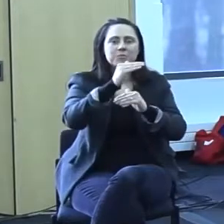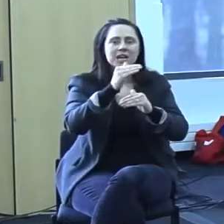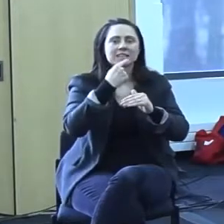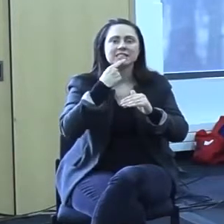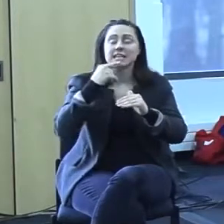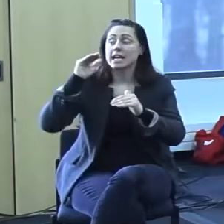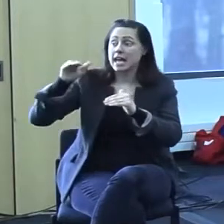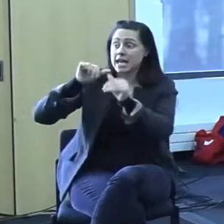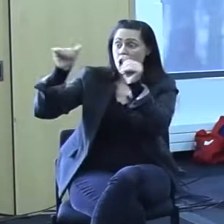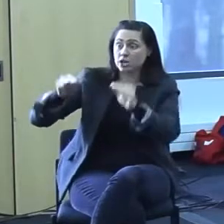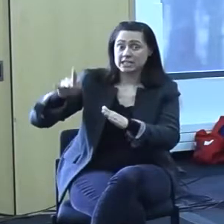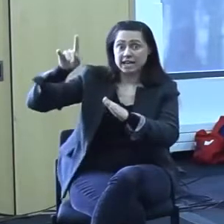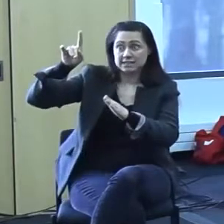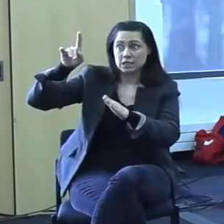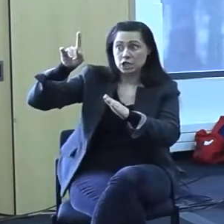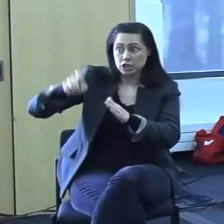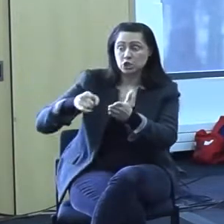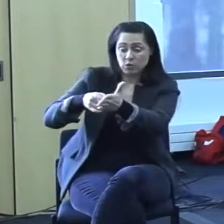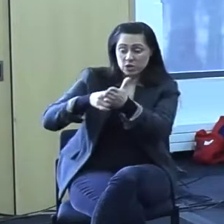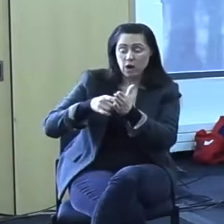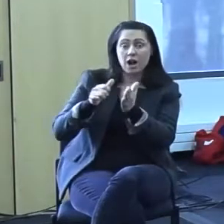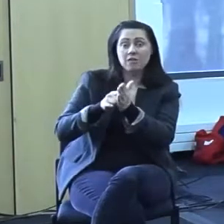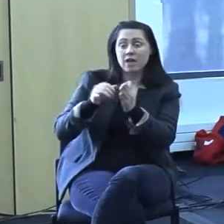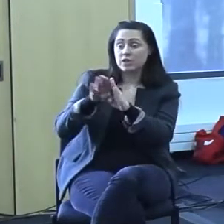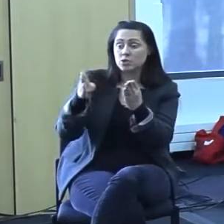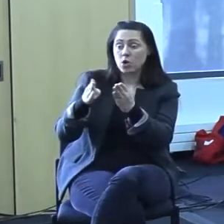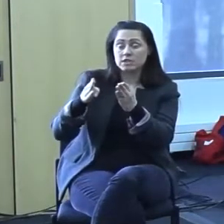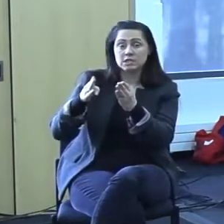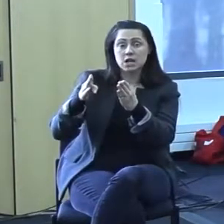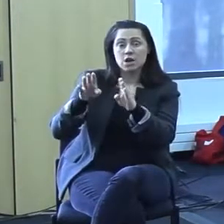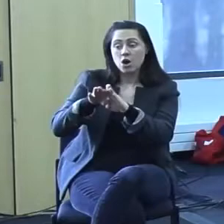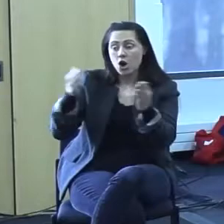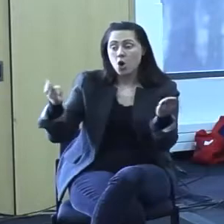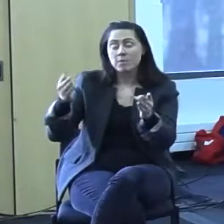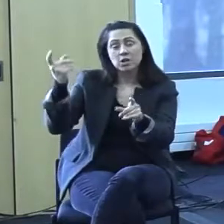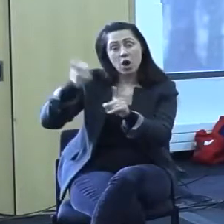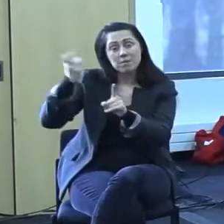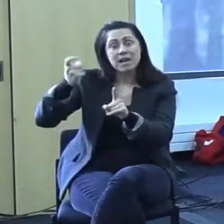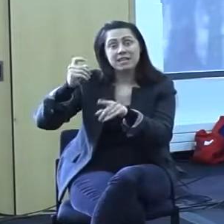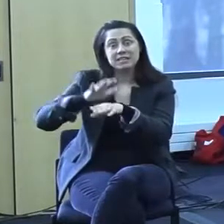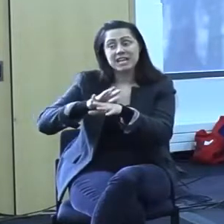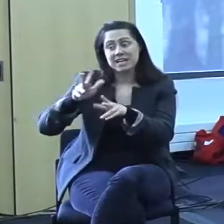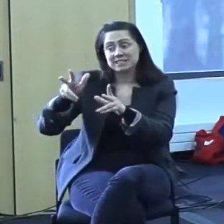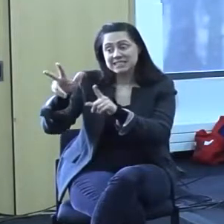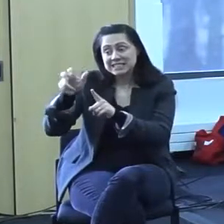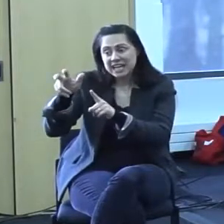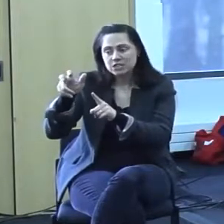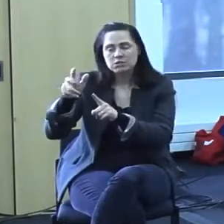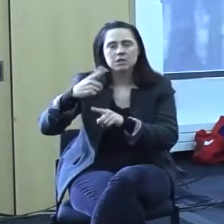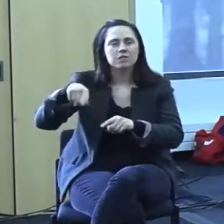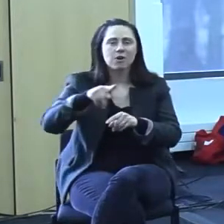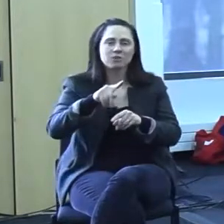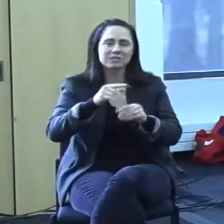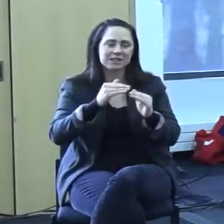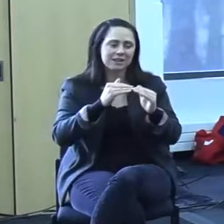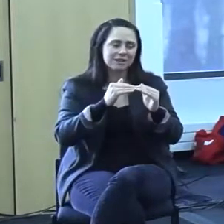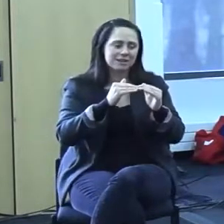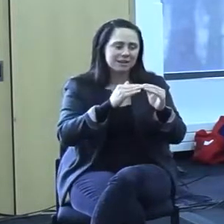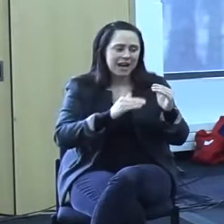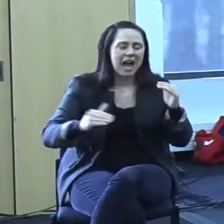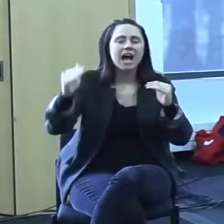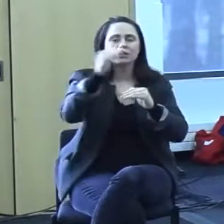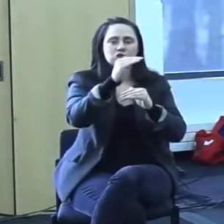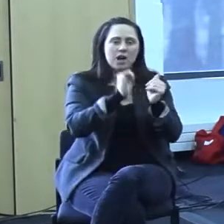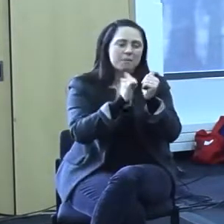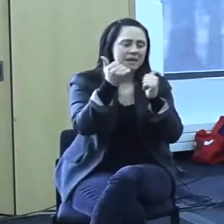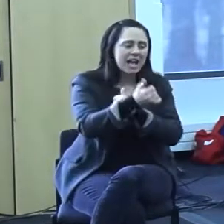should make it so the doors open automatically on sensors or something? It's those extra steps that people don't think